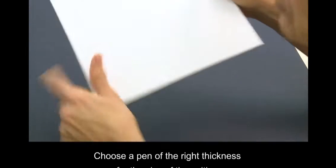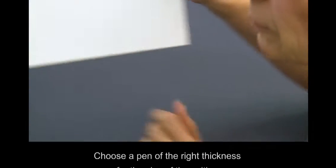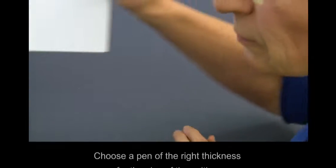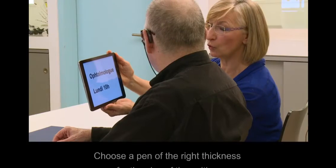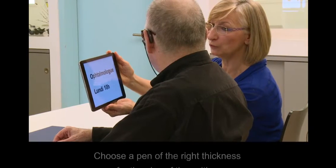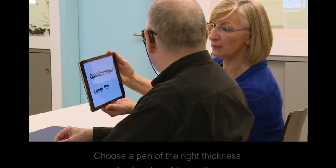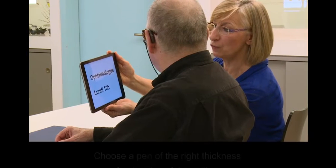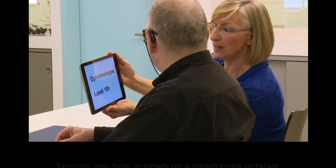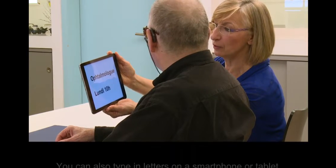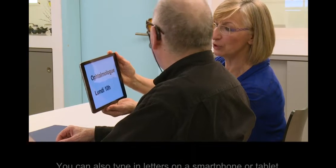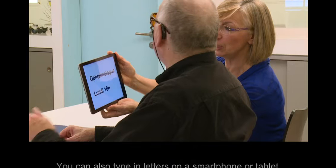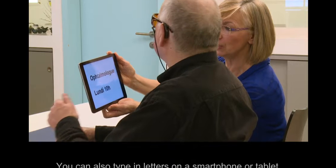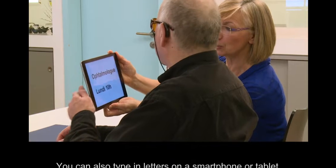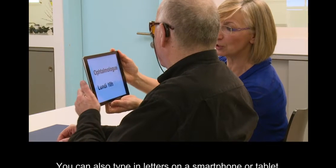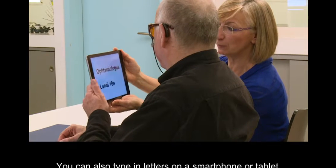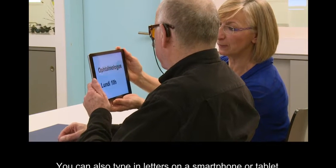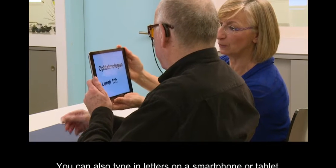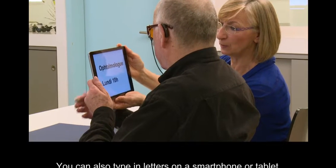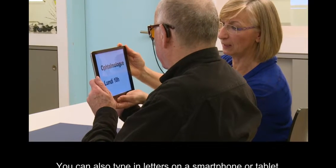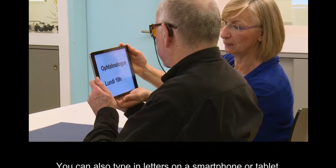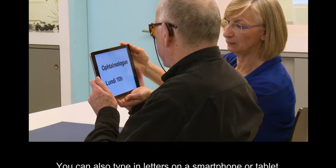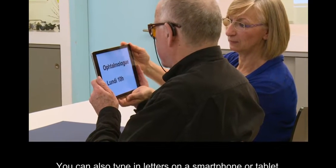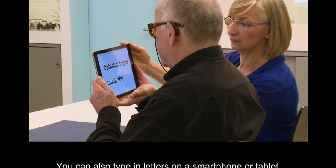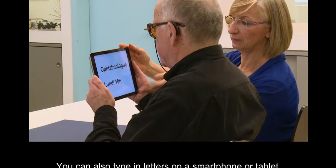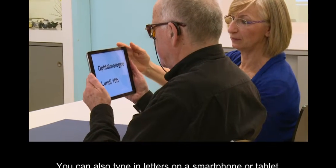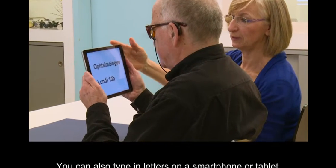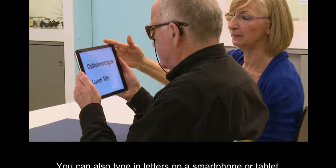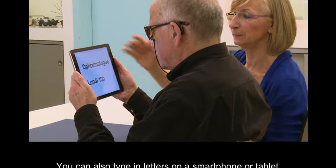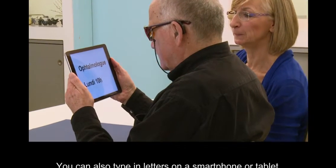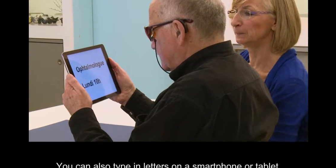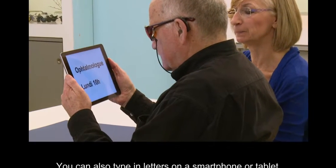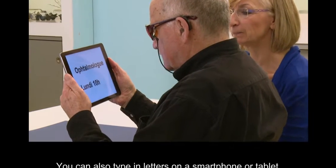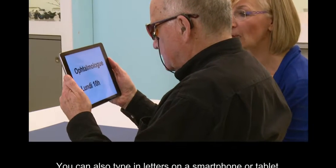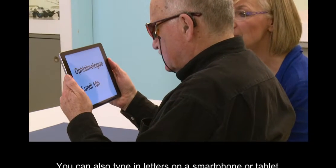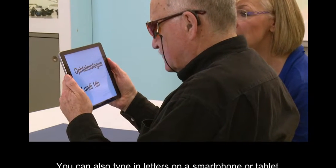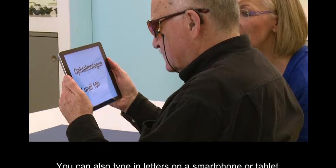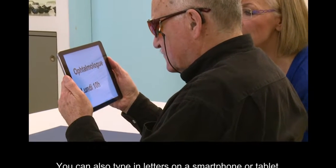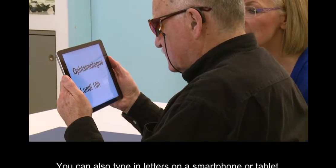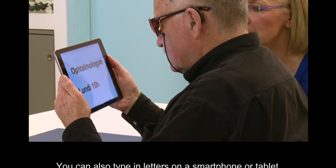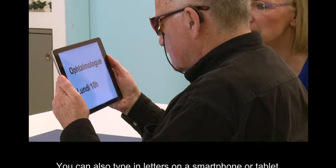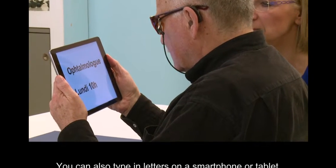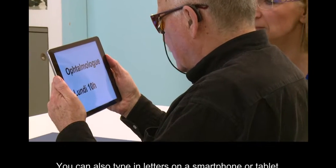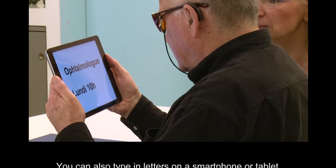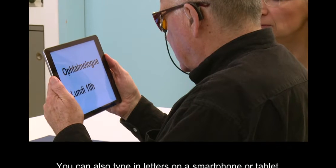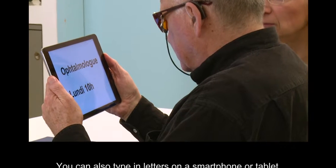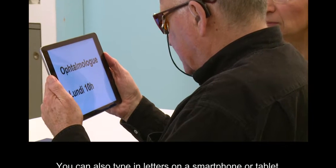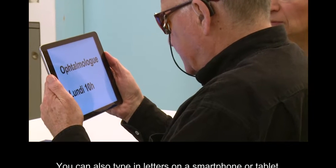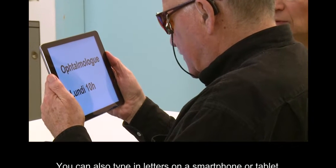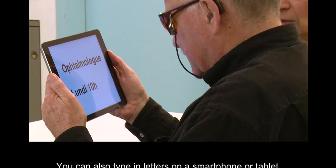writing. You can also type in letters on a smartphone or tablet. The hearing and